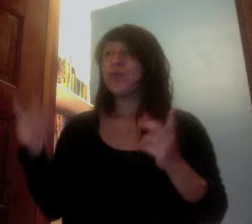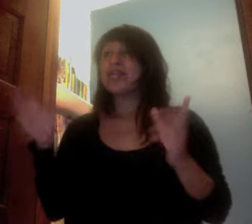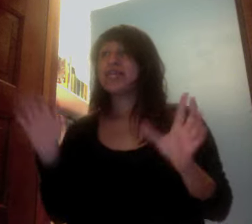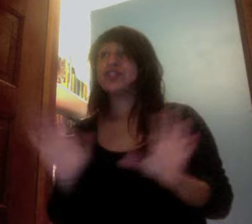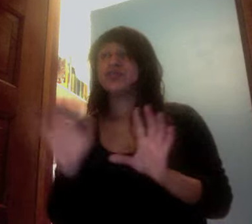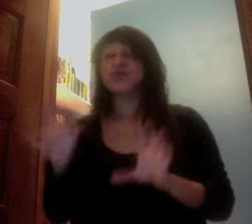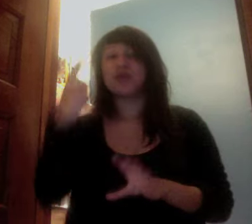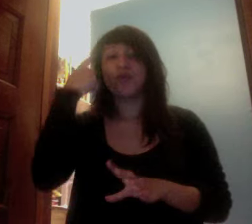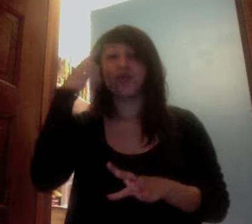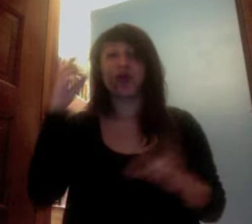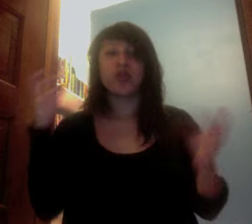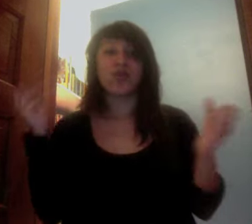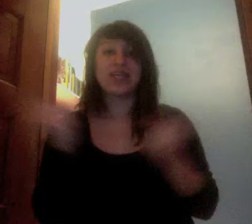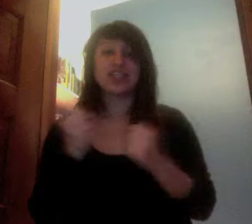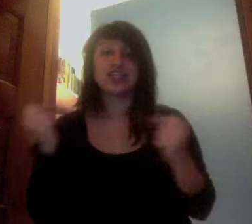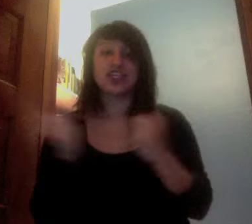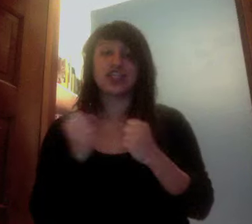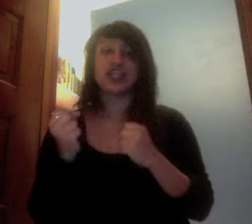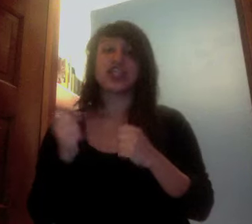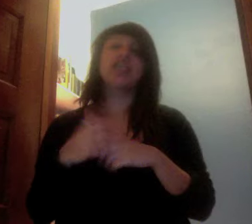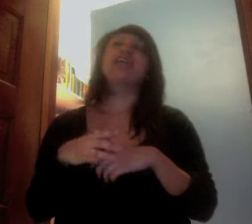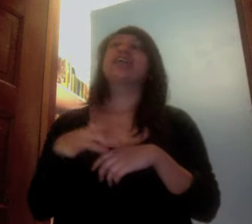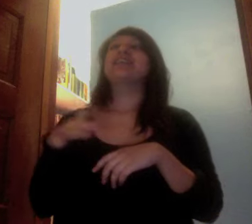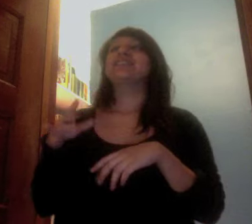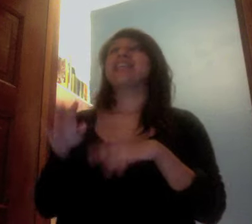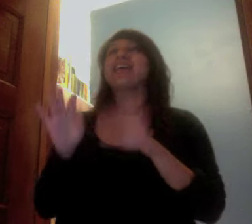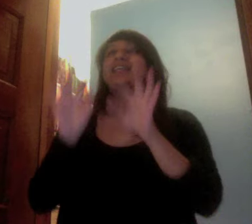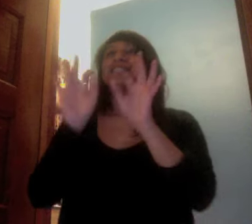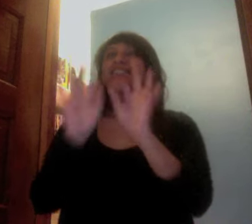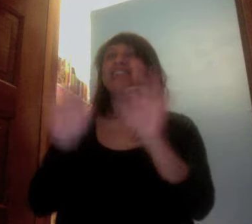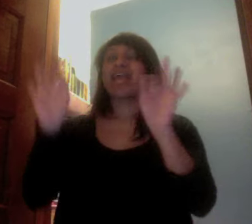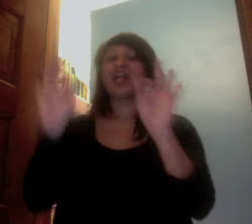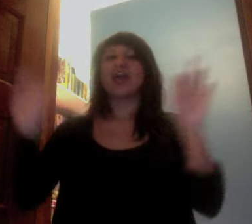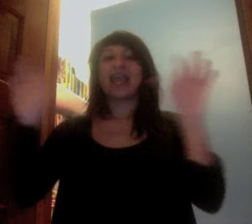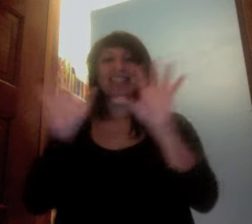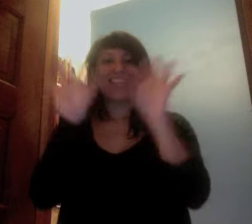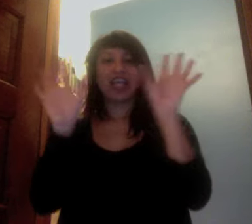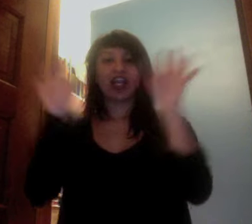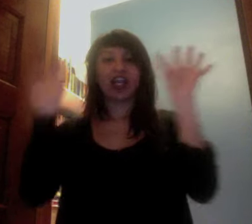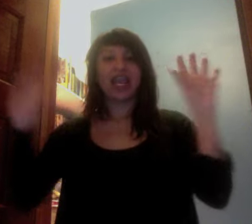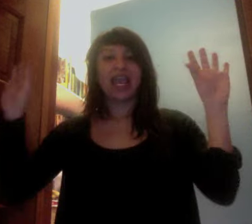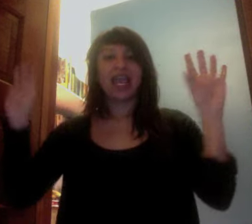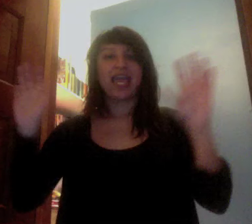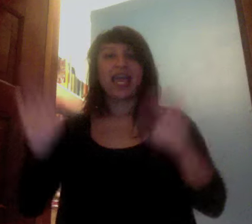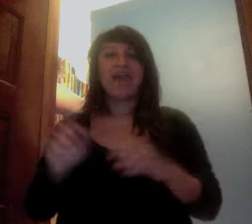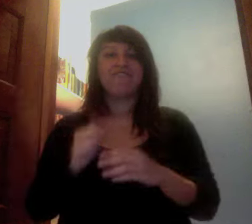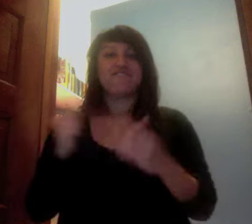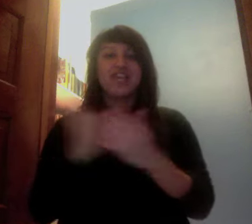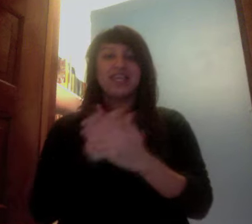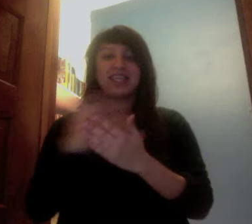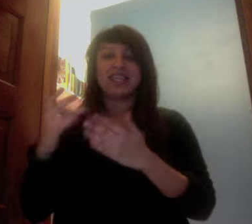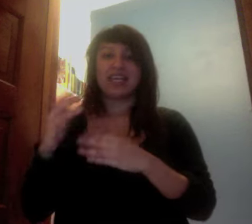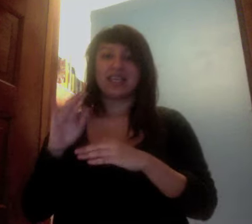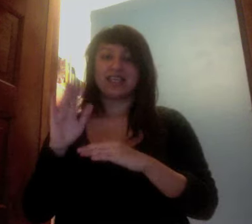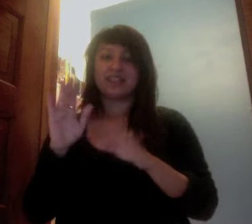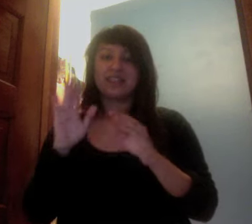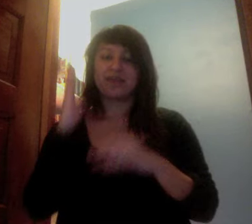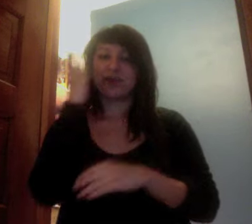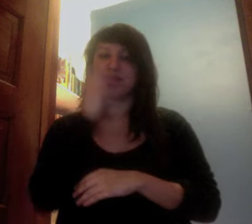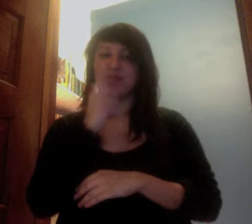It is so, so pretty to just be able to go, especially at night. It's more prominent,